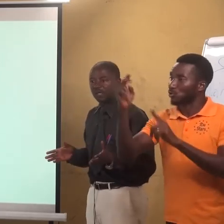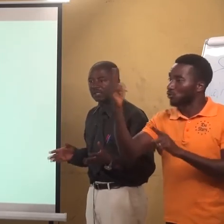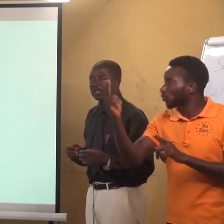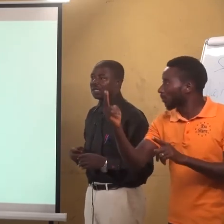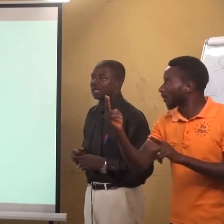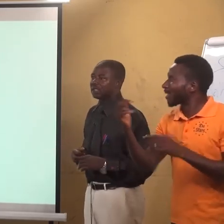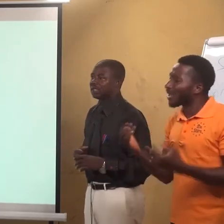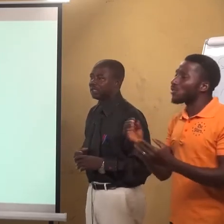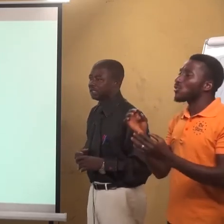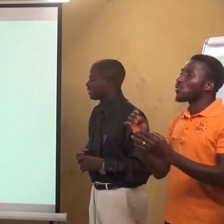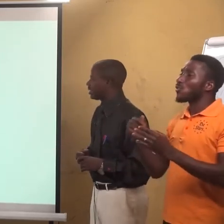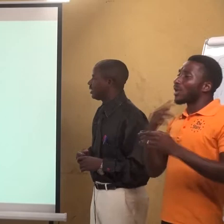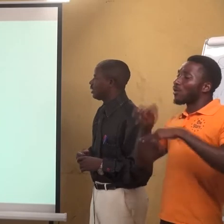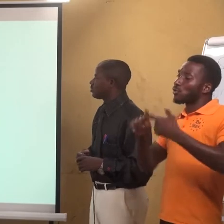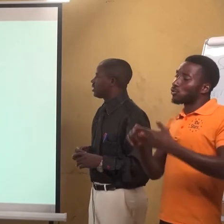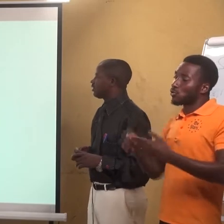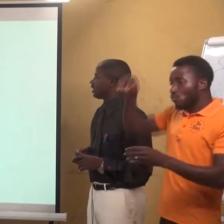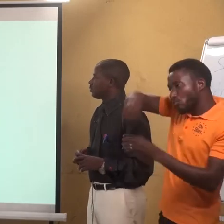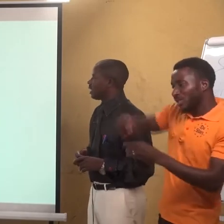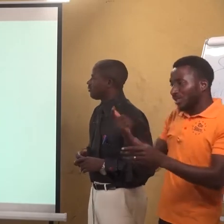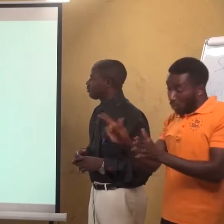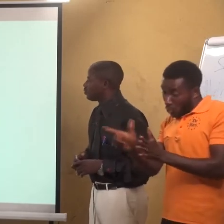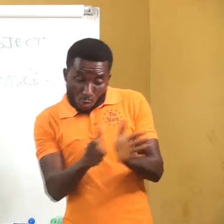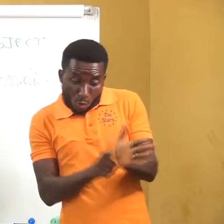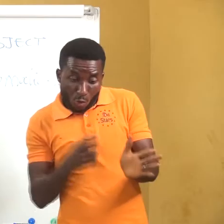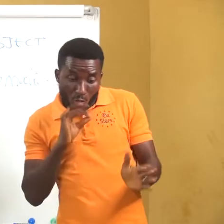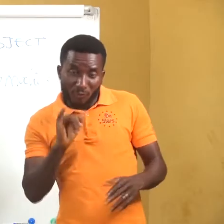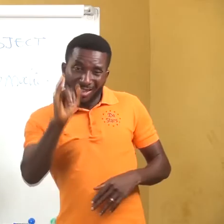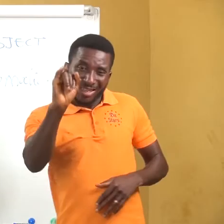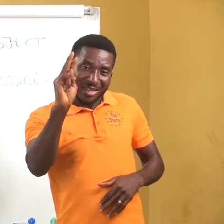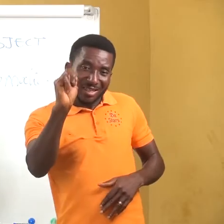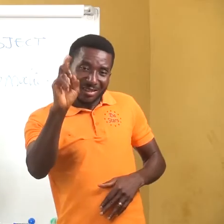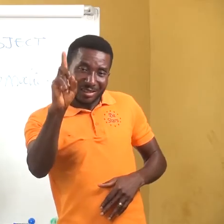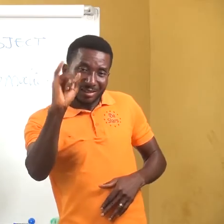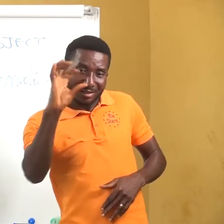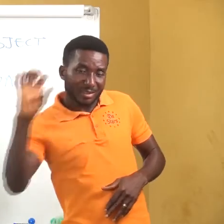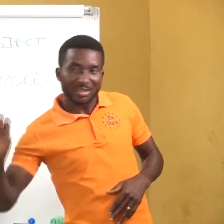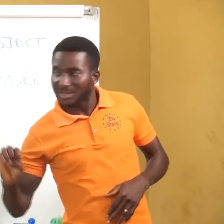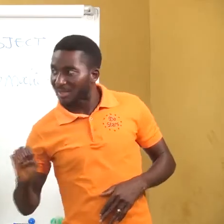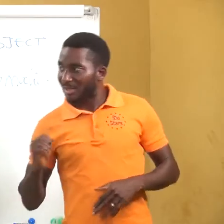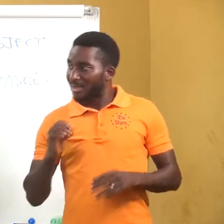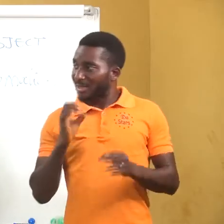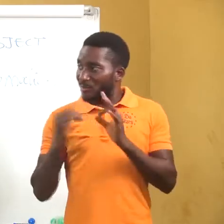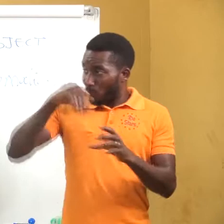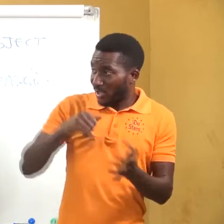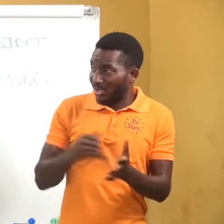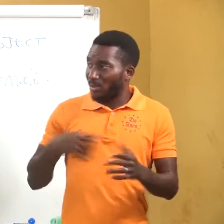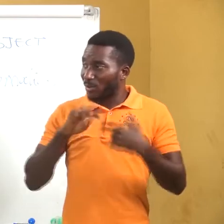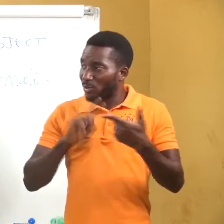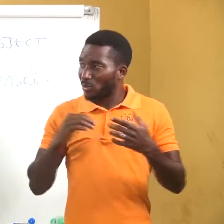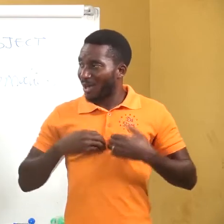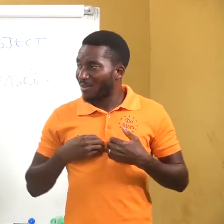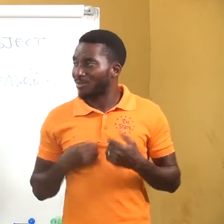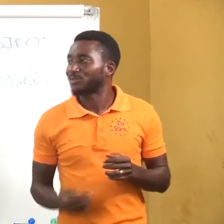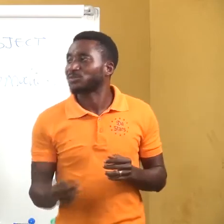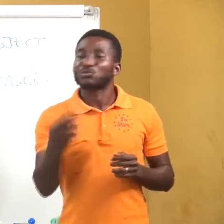of the base and add the index. So in this case, we have 2 raised to the power 5 minus n